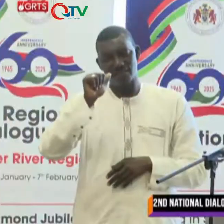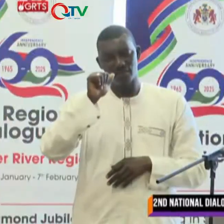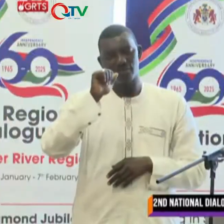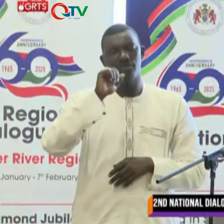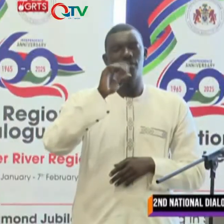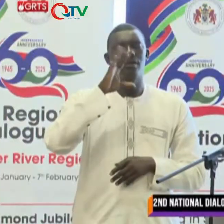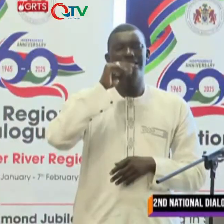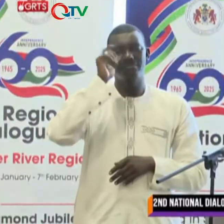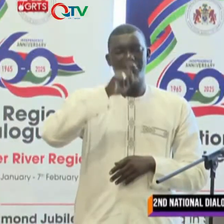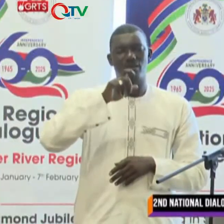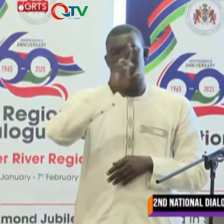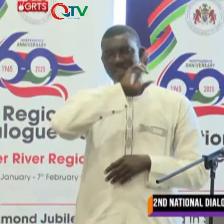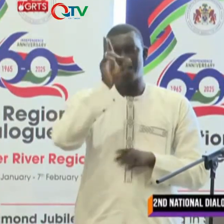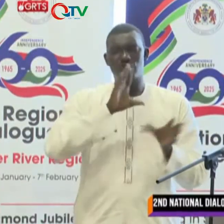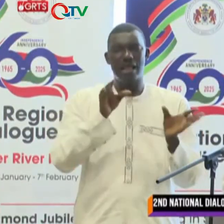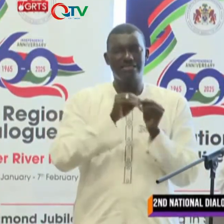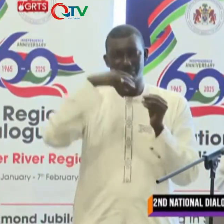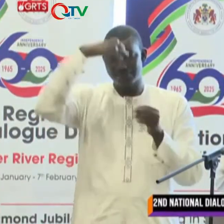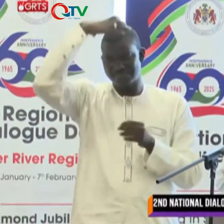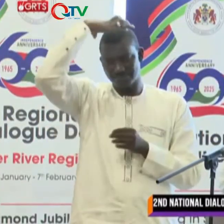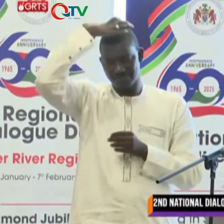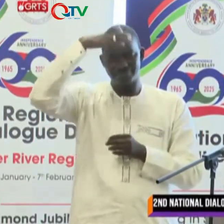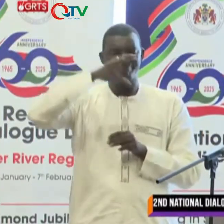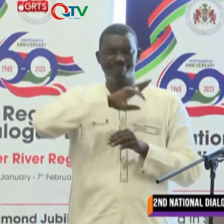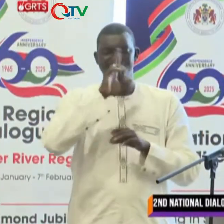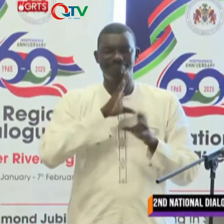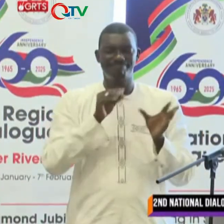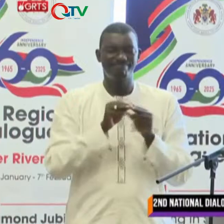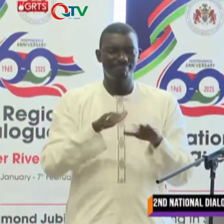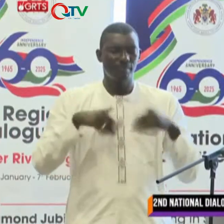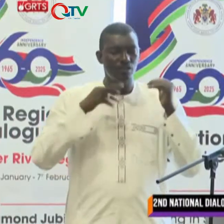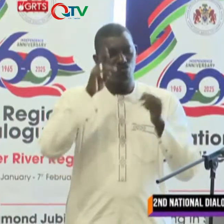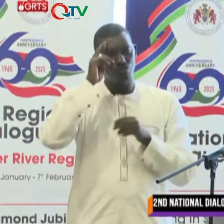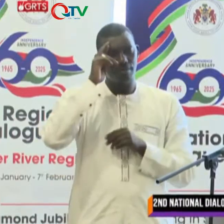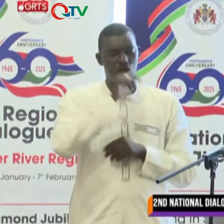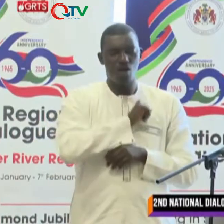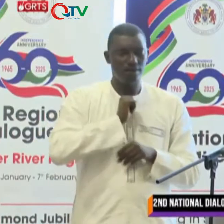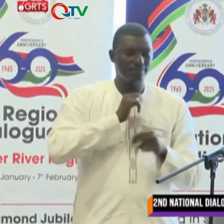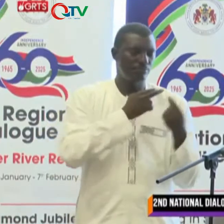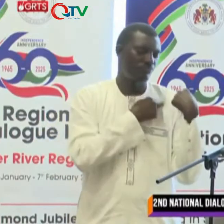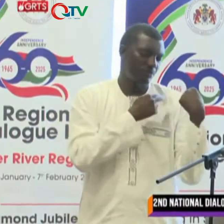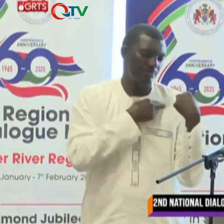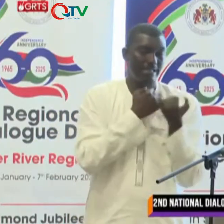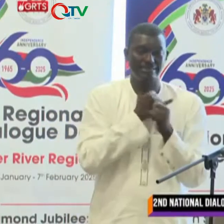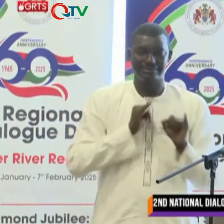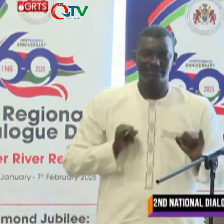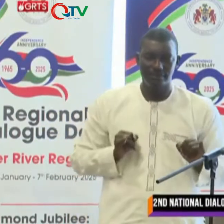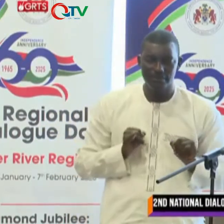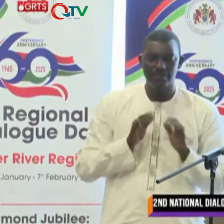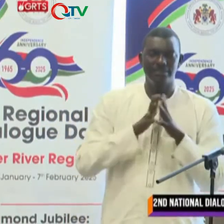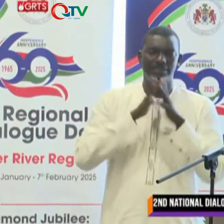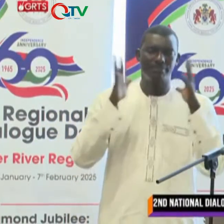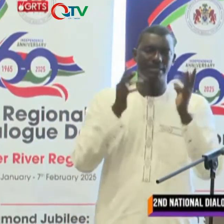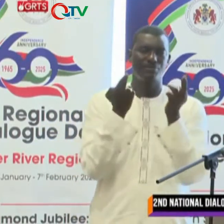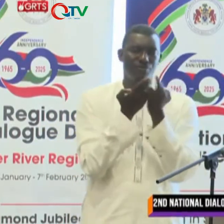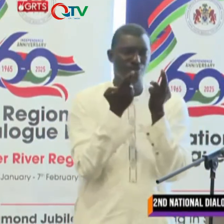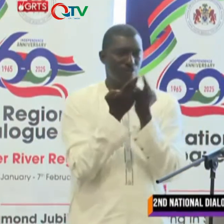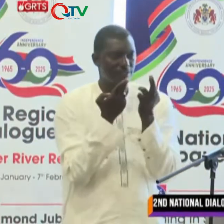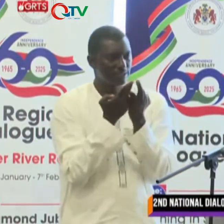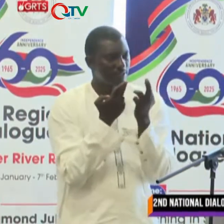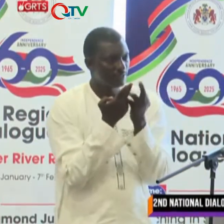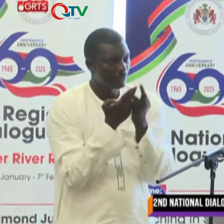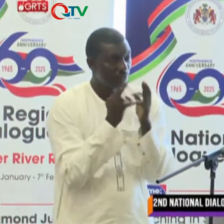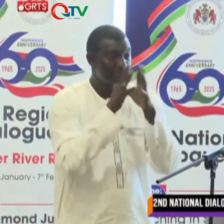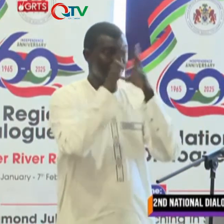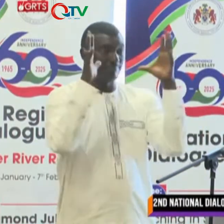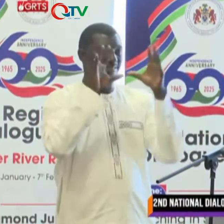people, it's really encouraging that you reminded us our responsibility as sovereign. The greatest resources of every